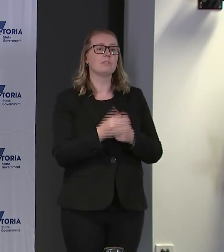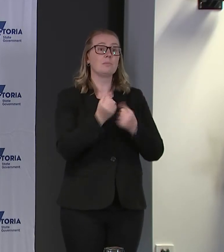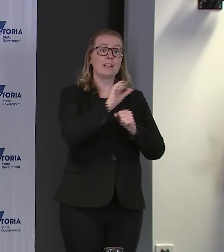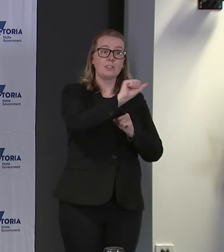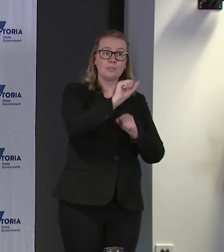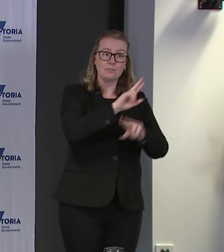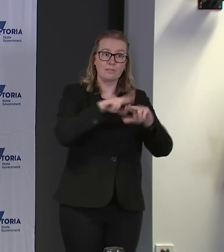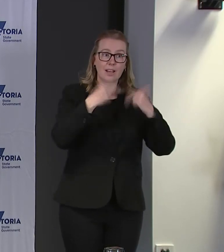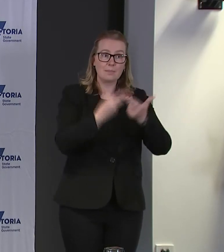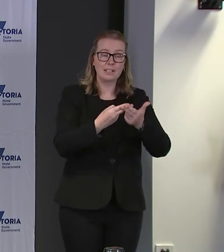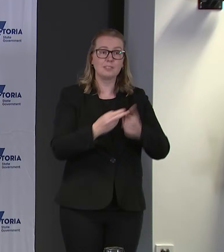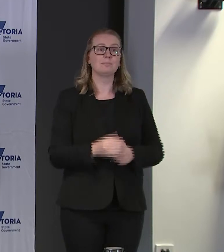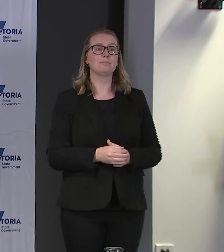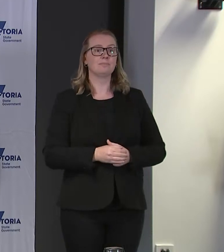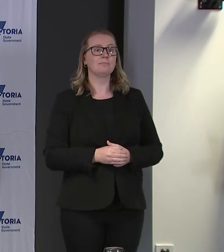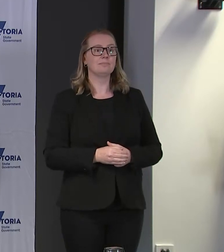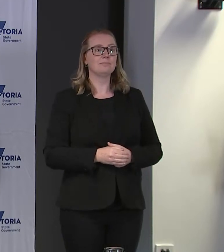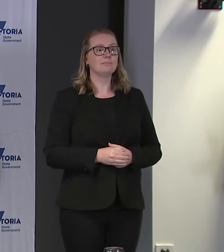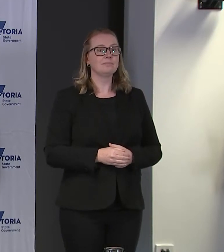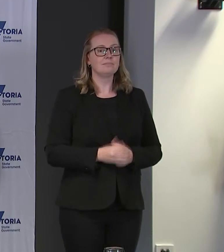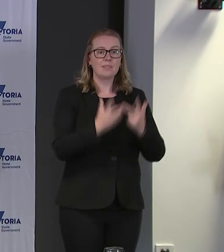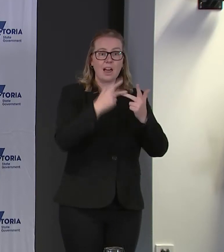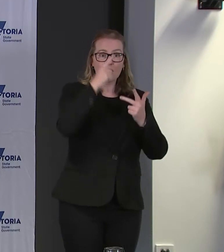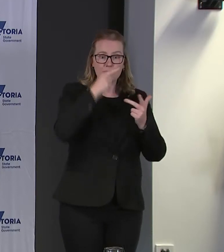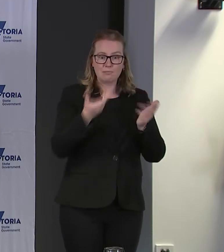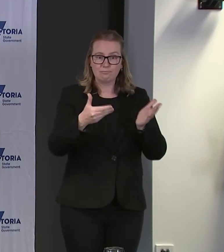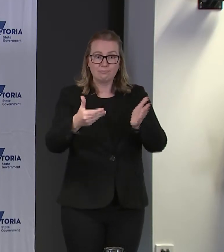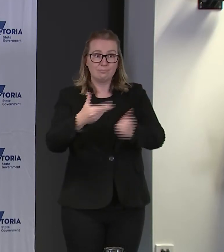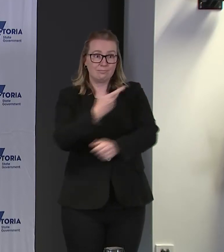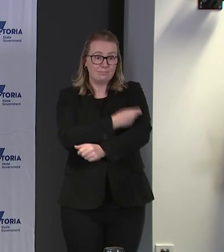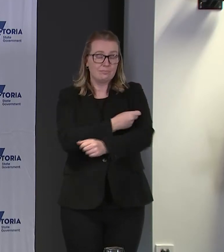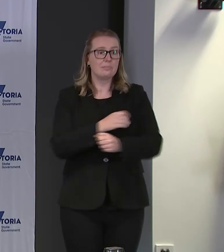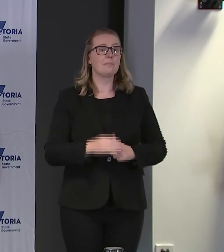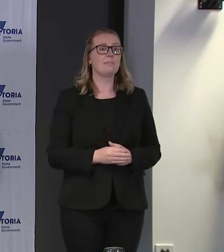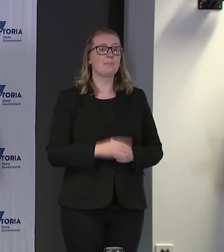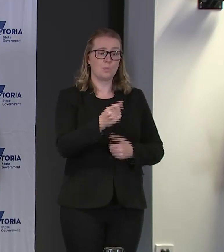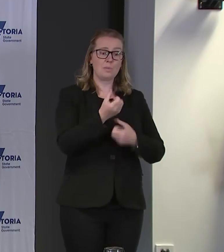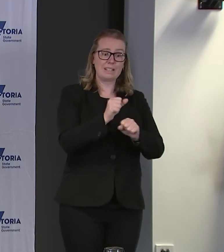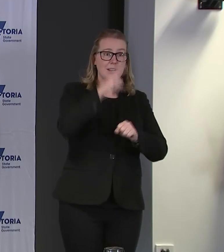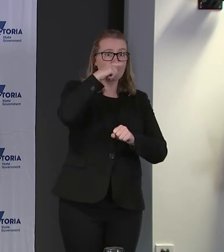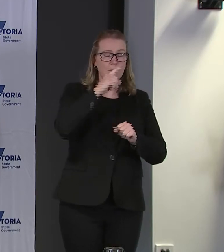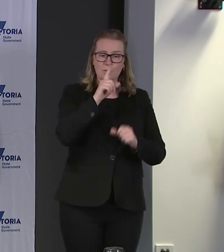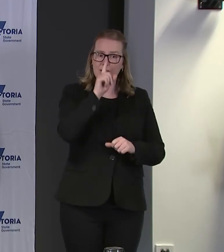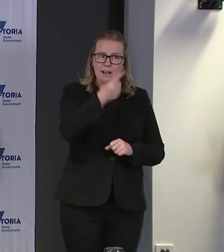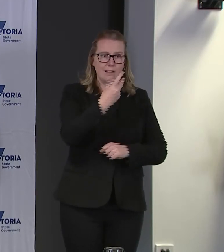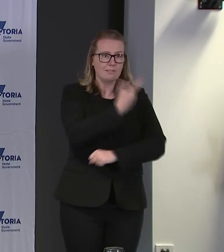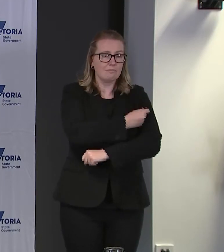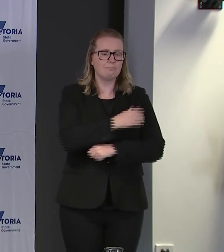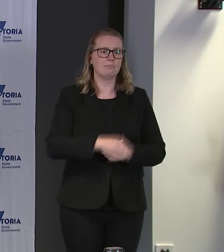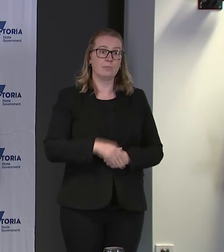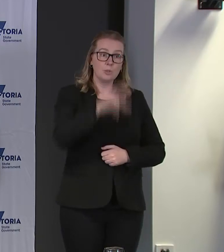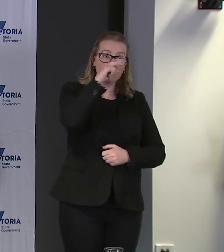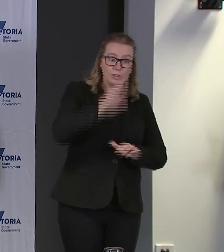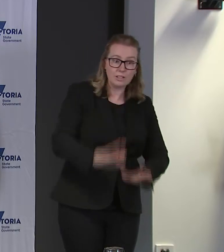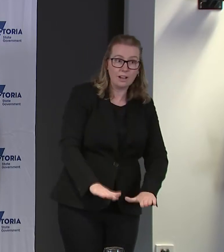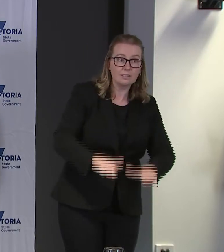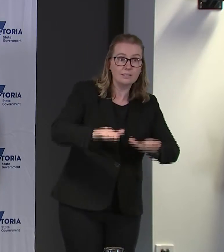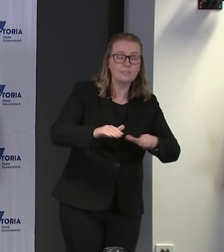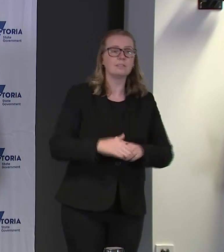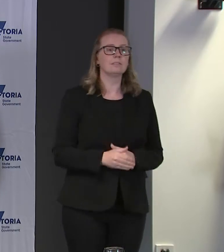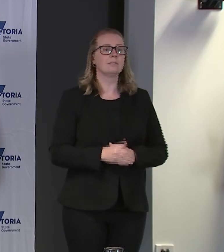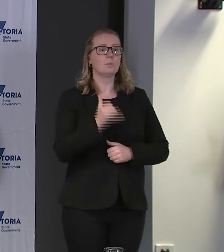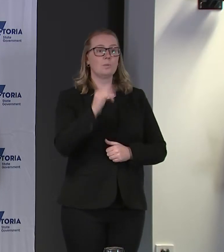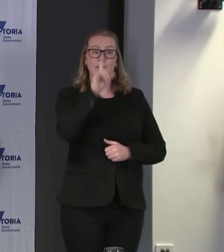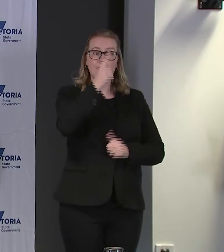get vaccinated in addition will be protected, but those who are too young to be vaccinated or those who are otherwise unable to be vaccinated